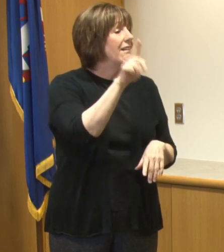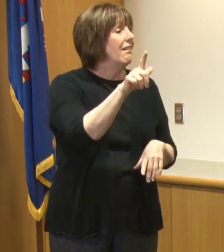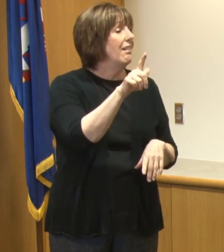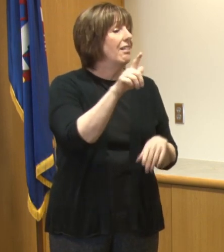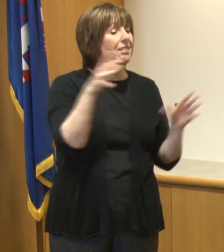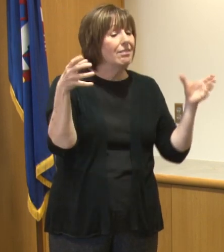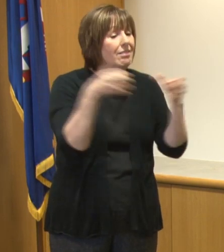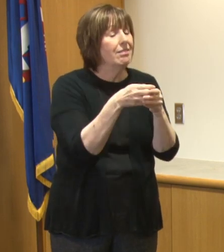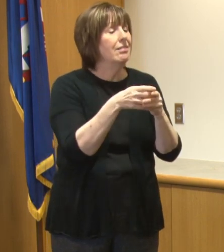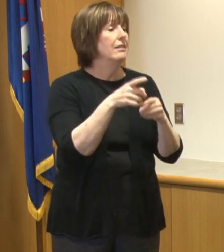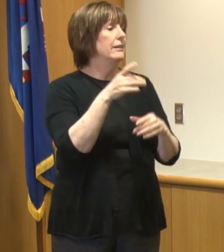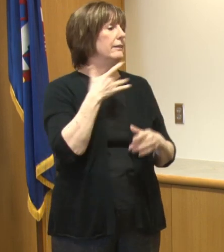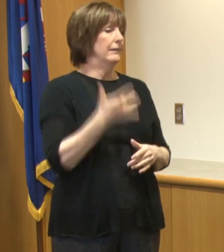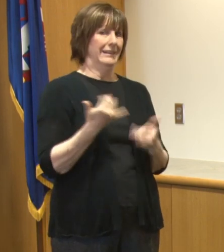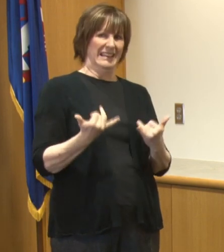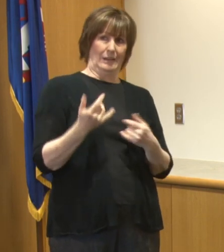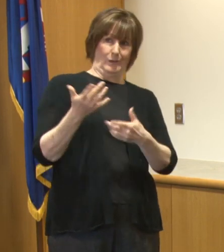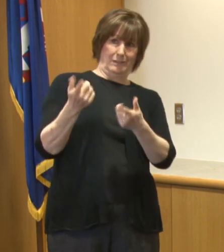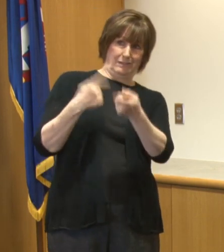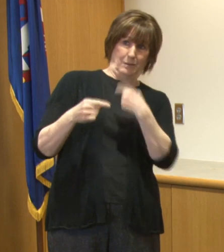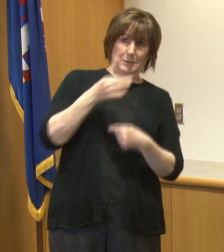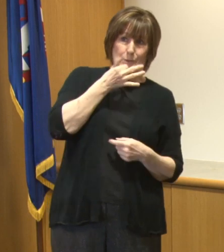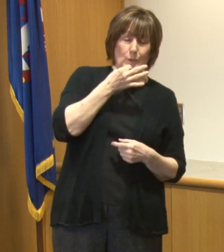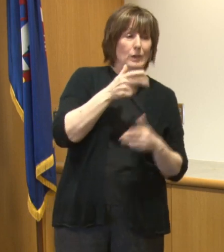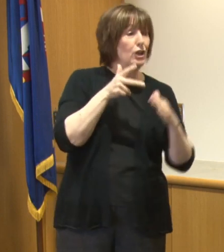yard sales, garage sale season coming,